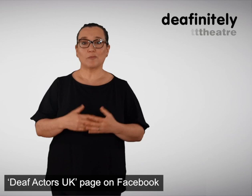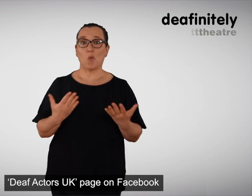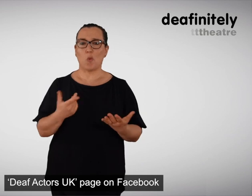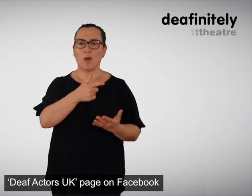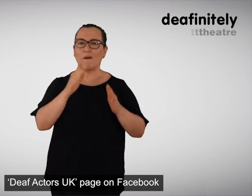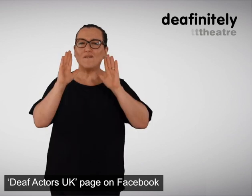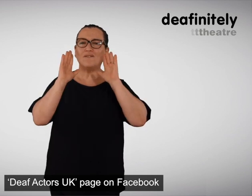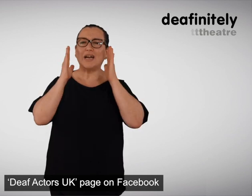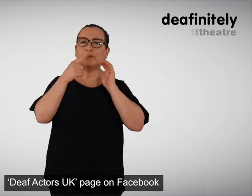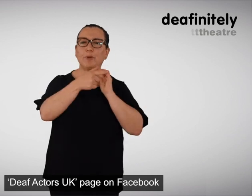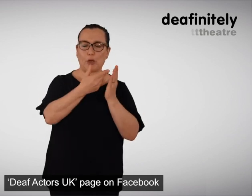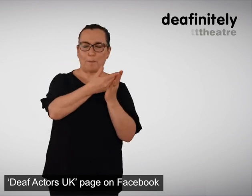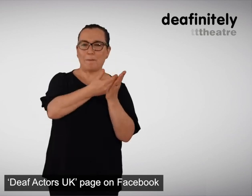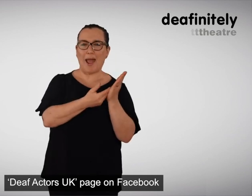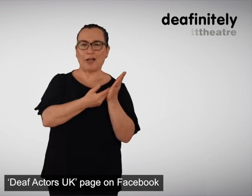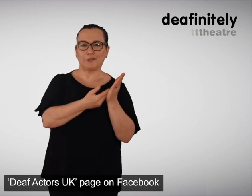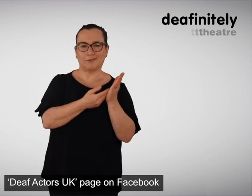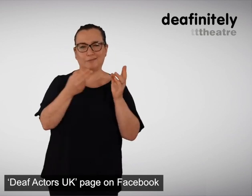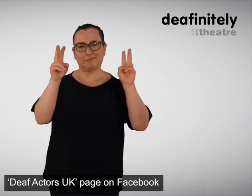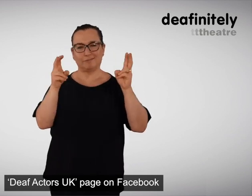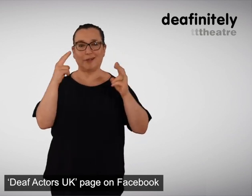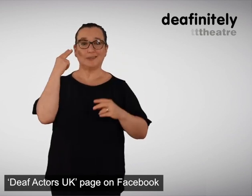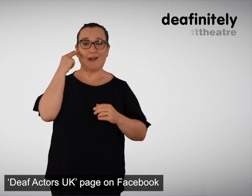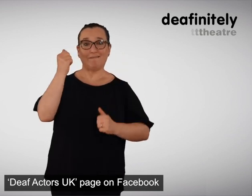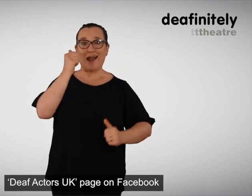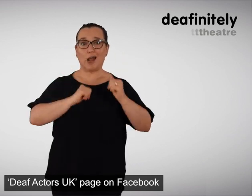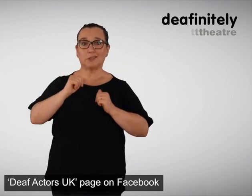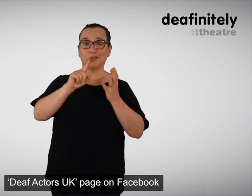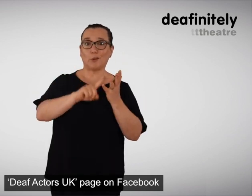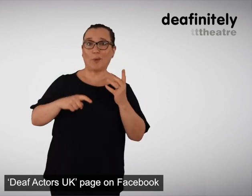There is also a Facebook page called Deaf Actors UK.